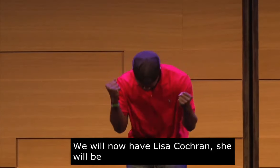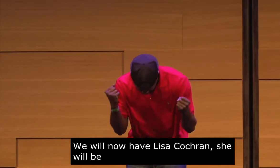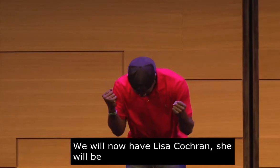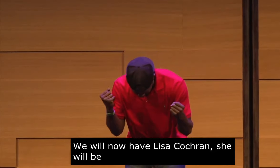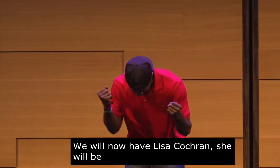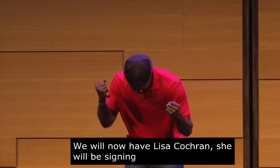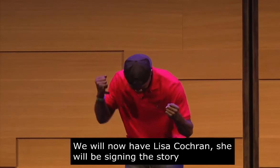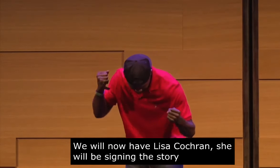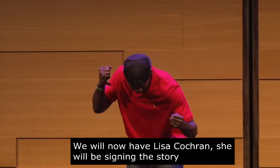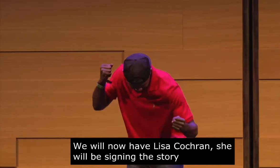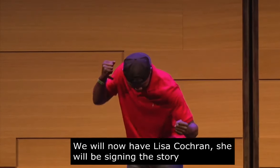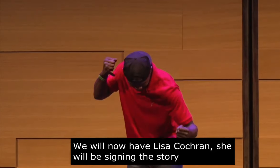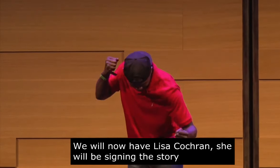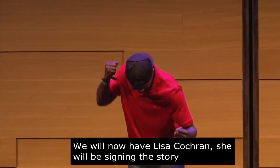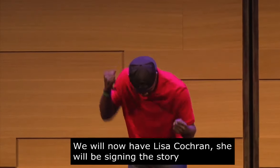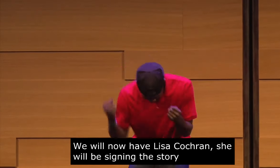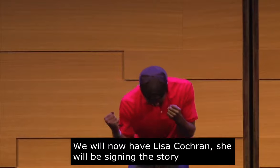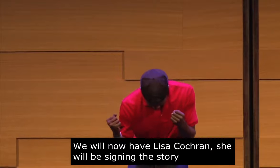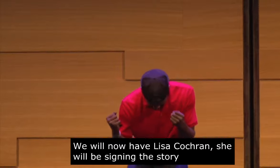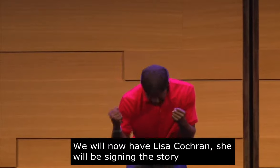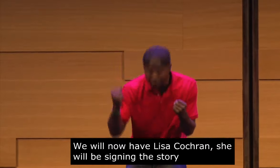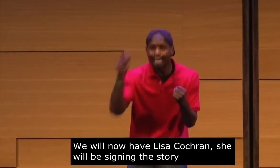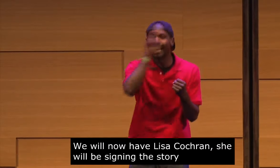She will be signing the story.